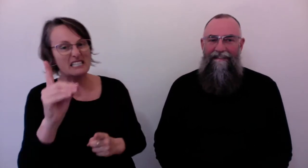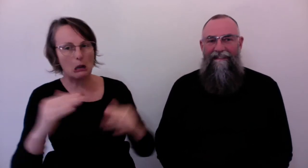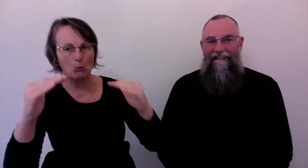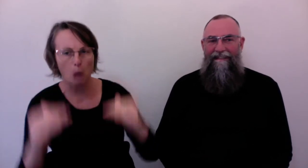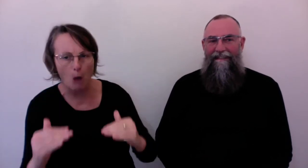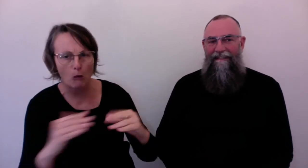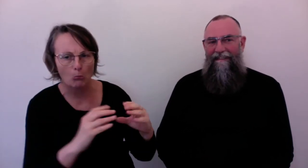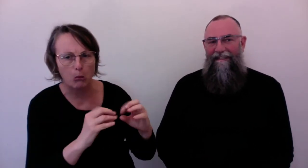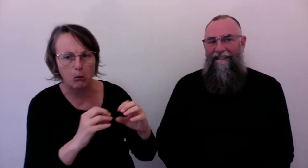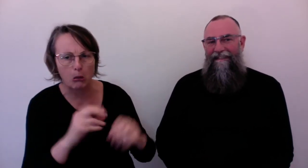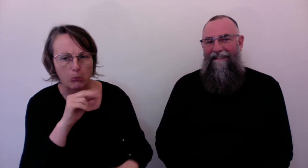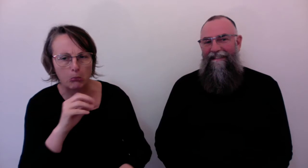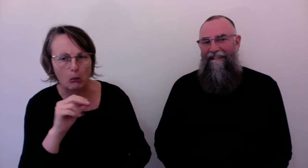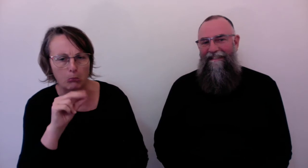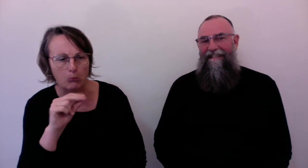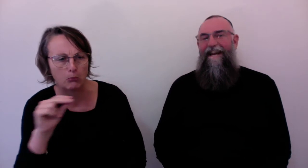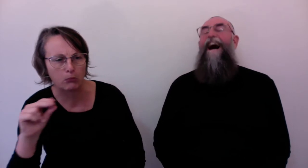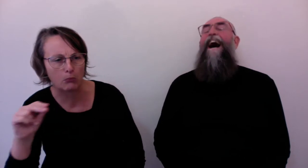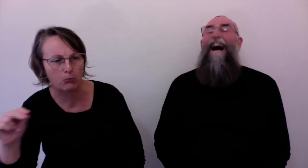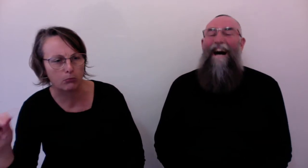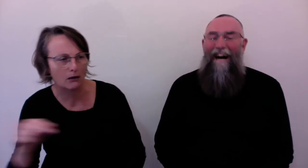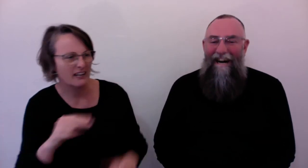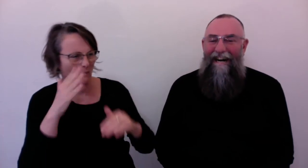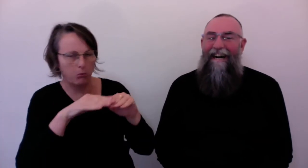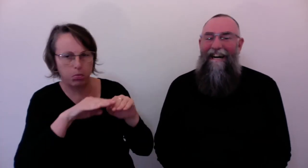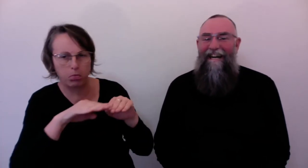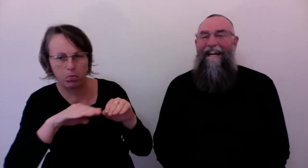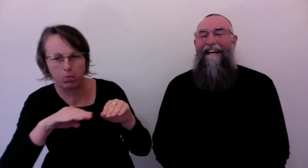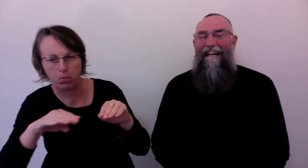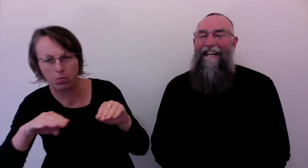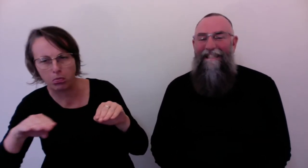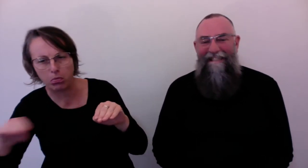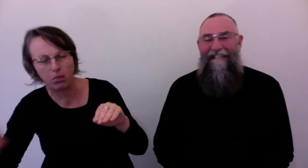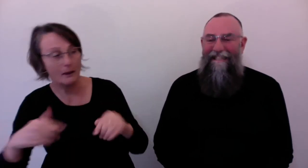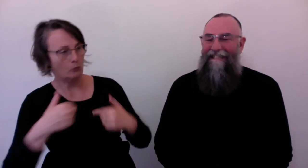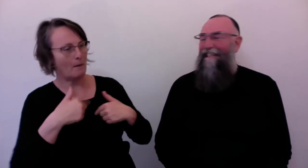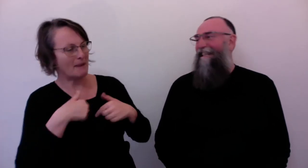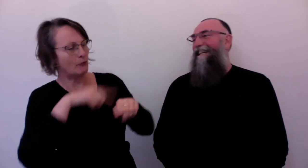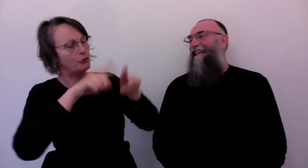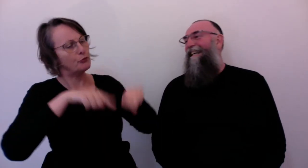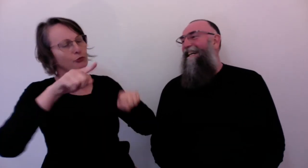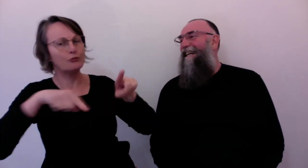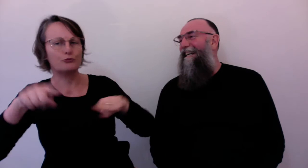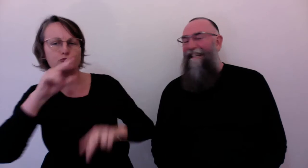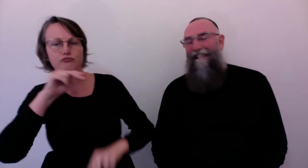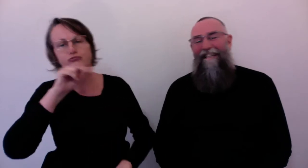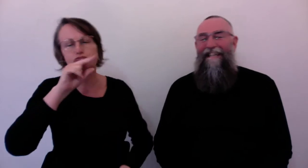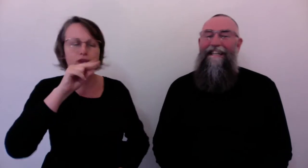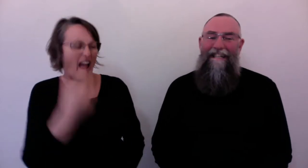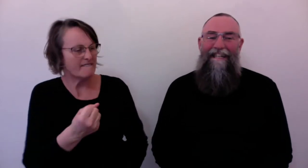to the beach today, and down at the beach I saw a dog, and then I had lunch, and guess what? I'm a tennis champion. It's Dylan Alcott. Good to meet you. He's been on Neighbours,